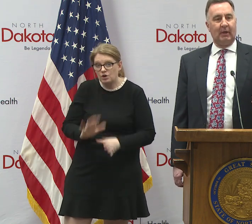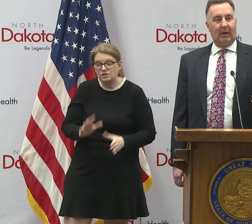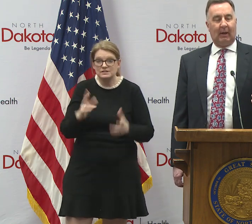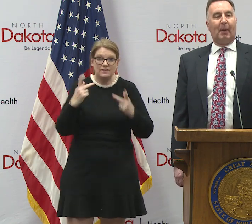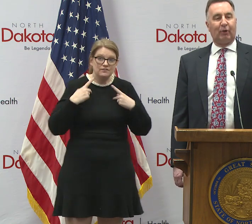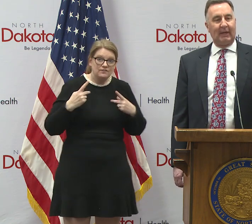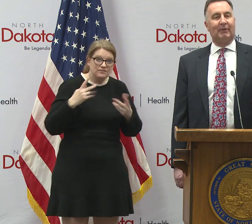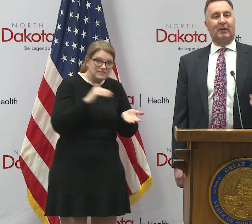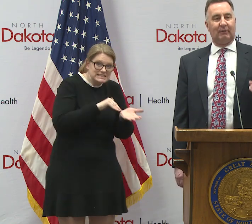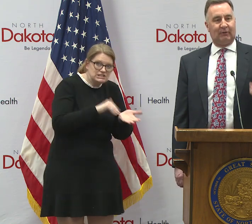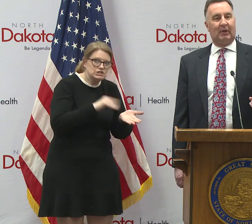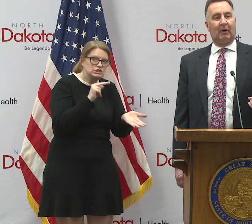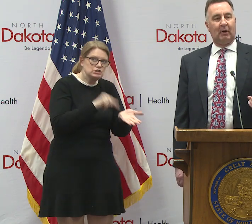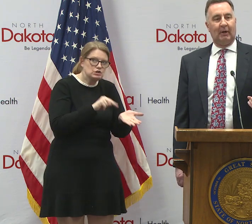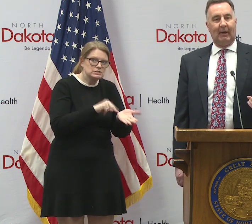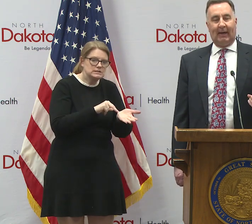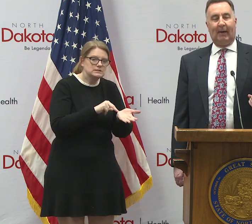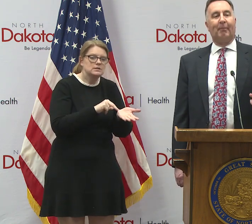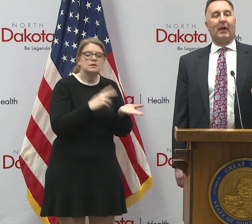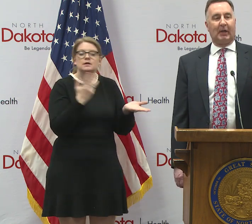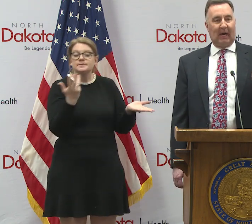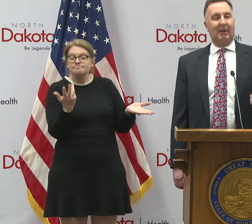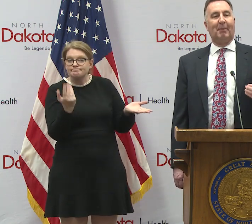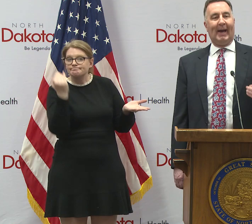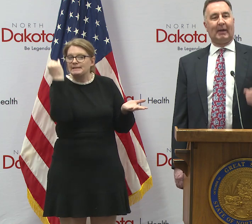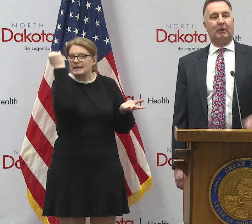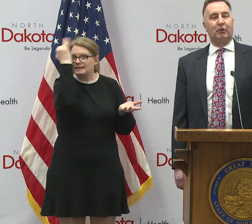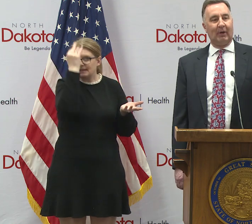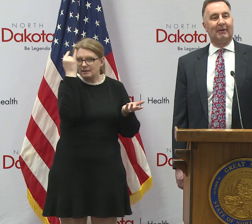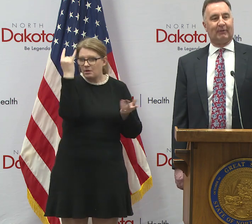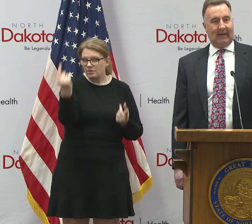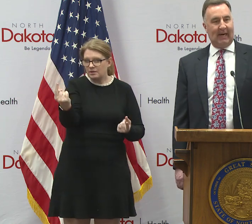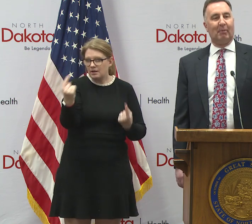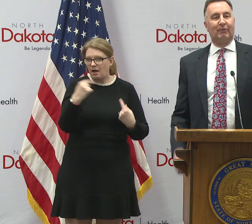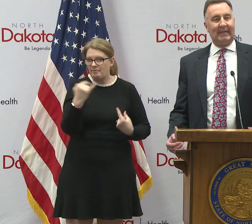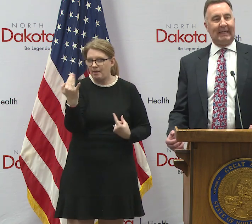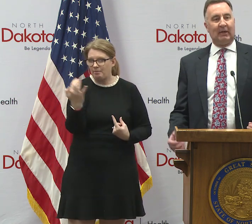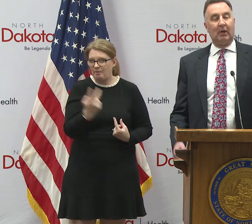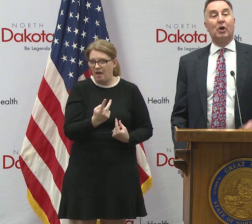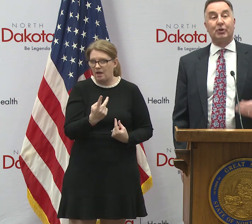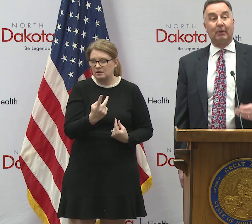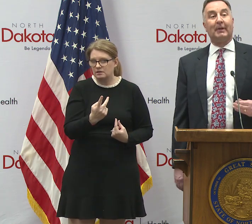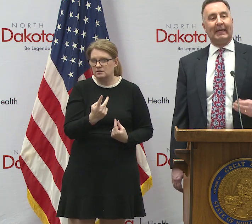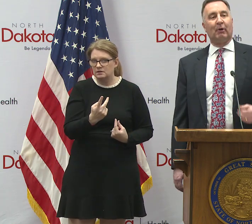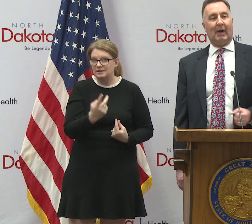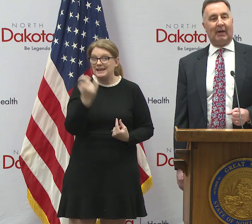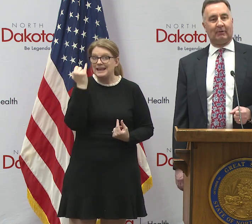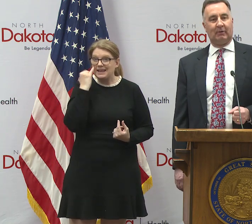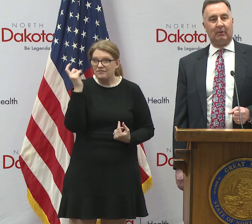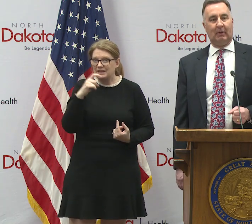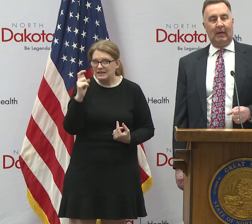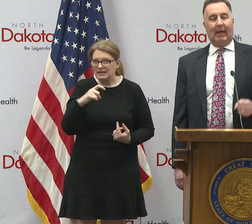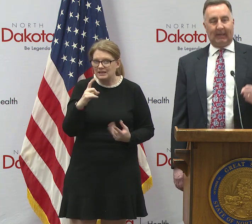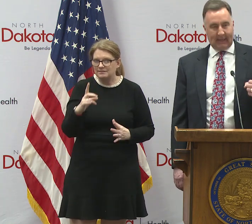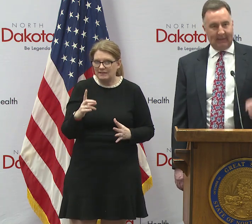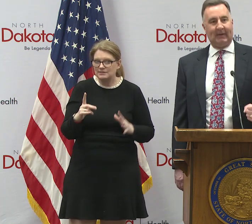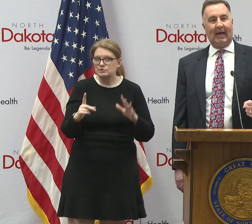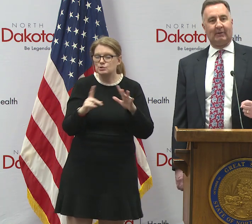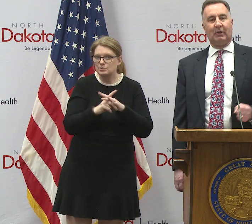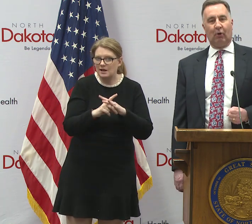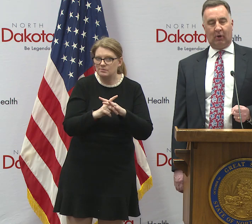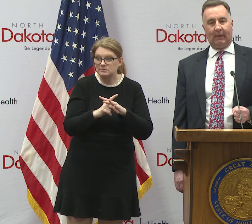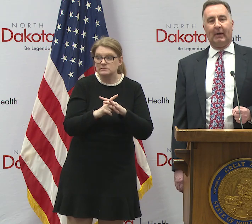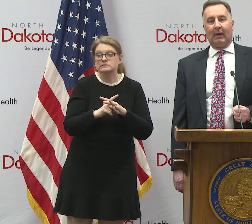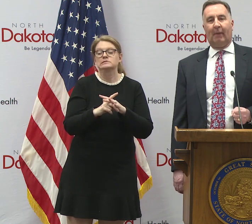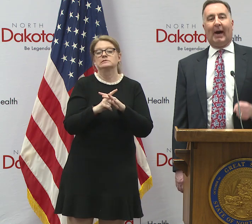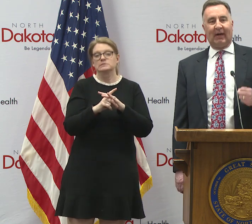nurses, please consider coming back during this time of need, should the need arise. And